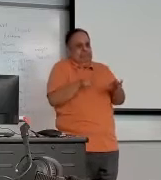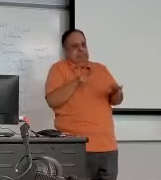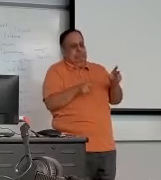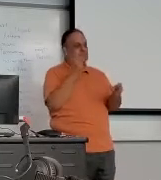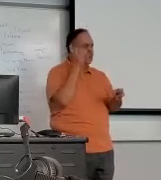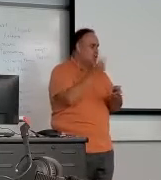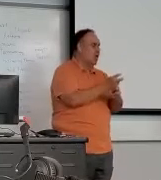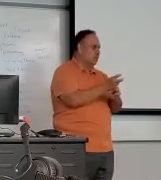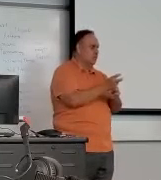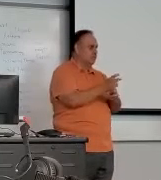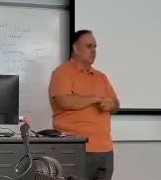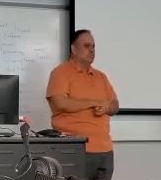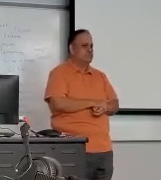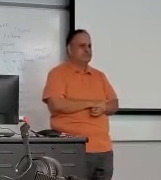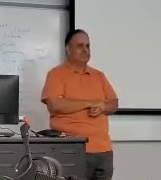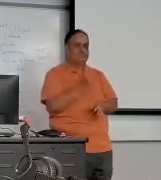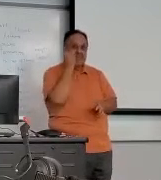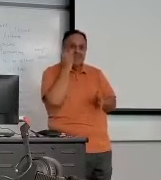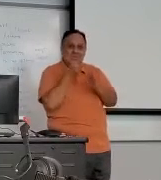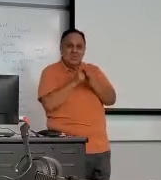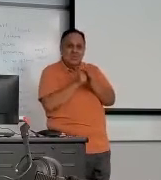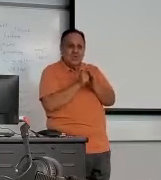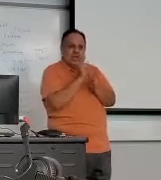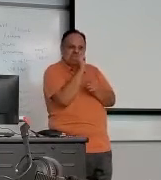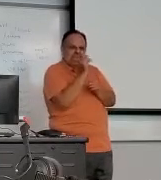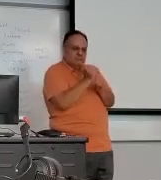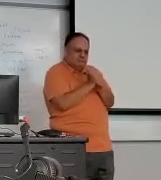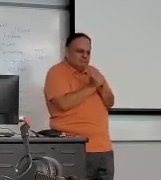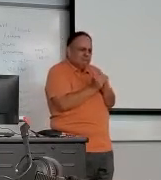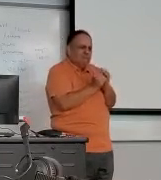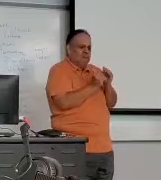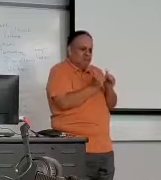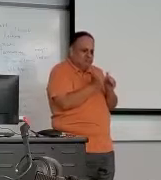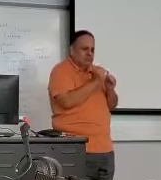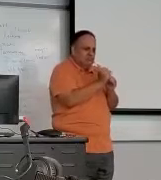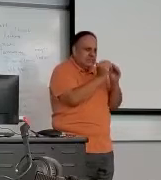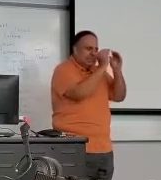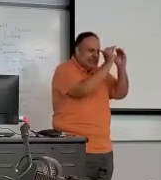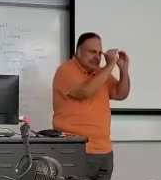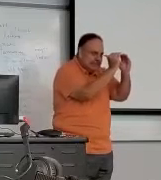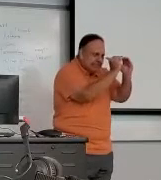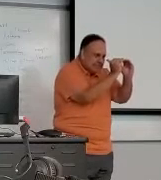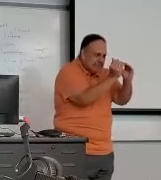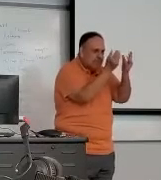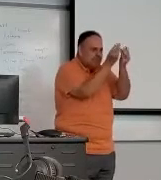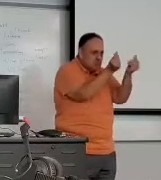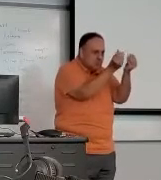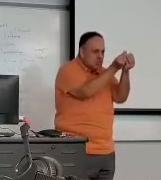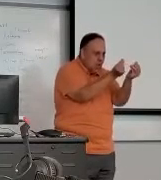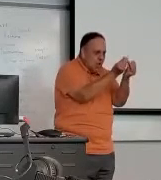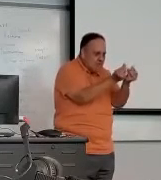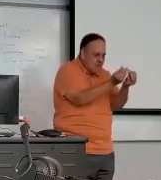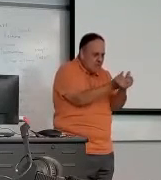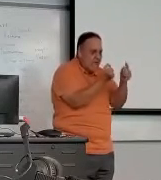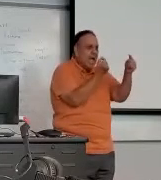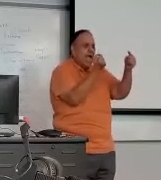take it baby steps, one step at a time, and take every little topic and break it down into little tiny understandable chunks, then